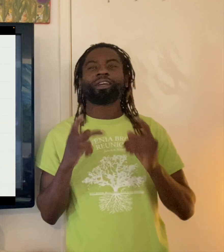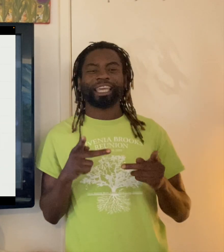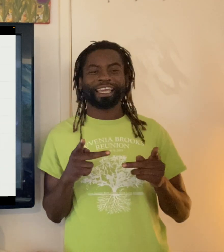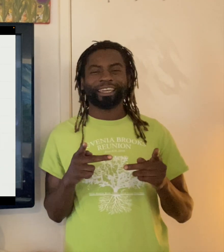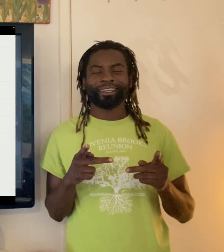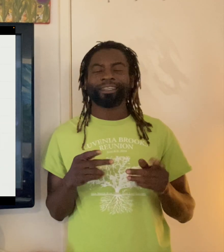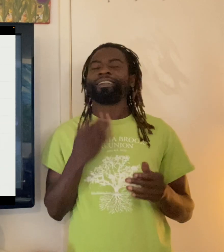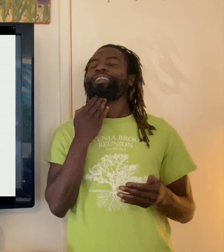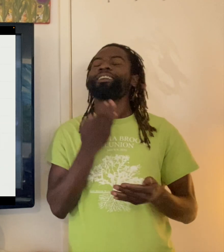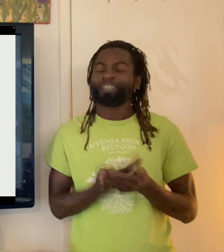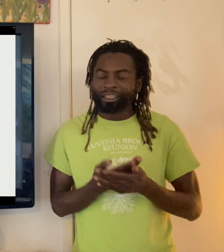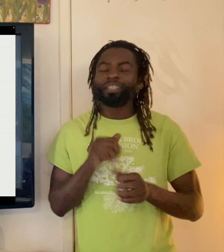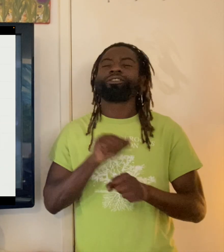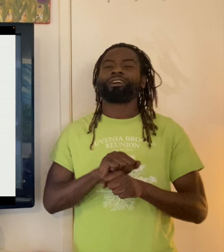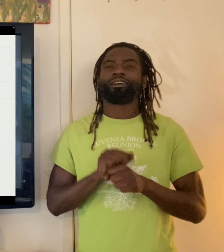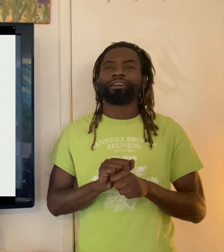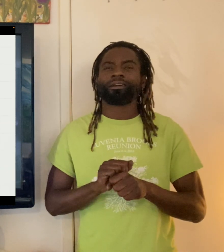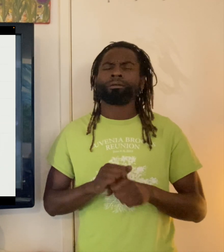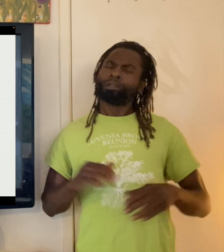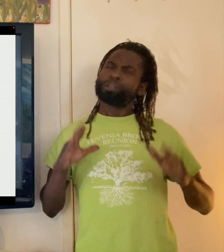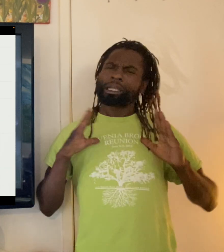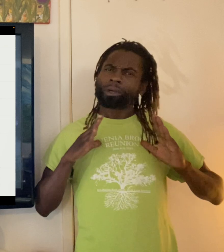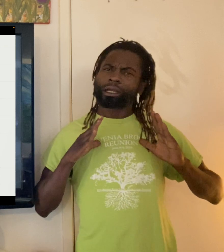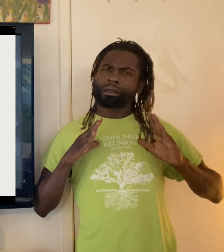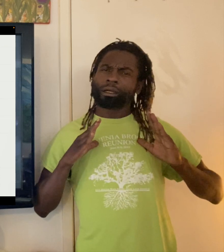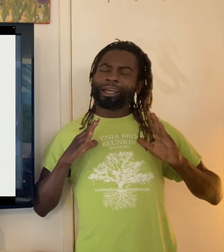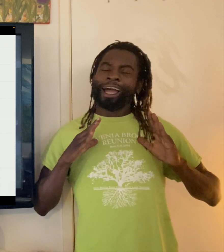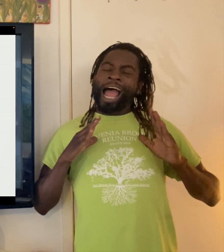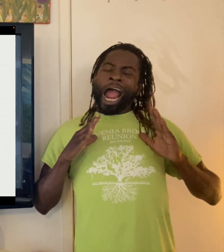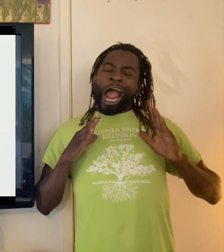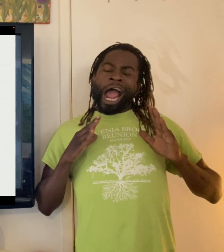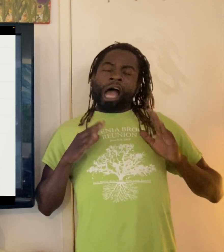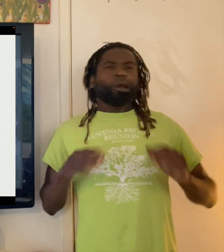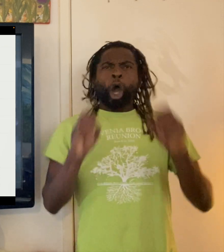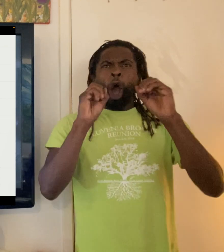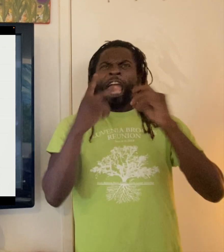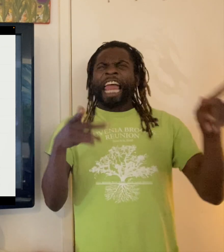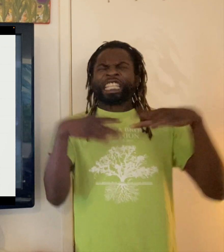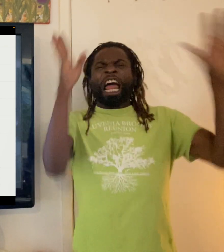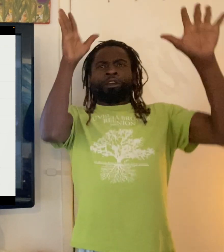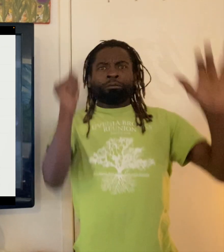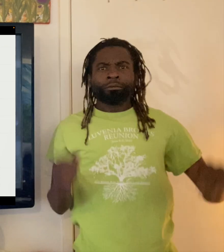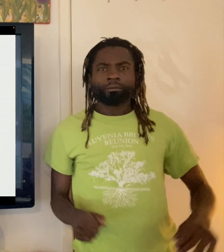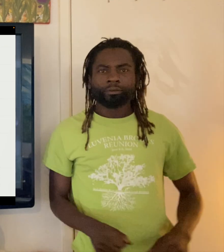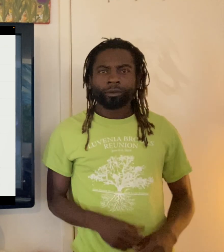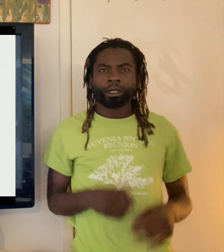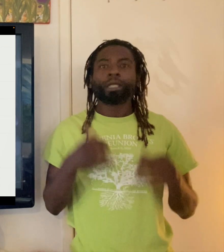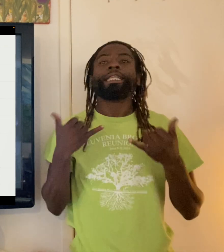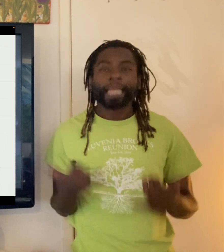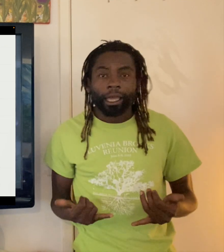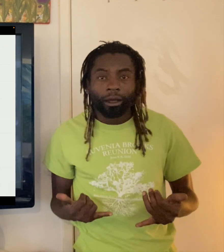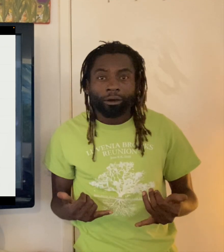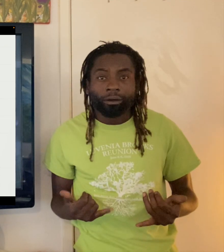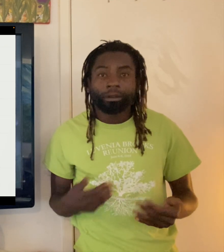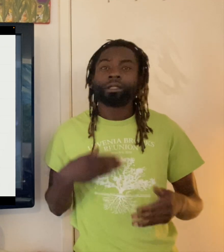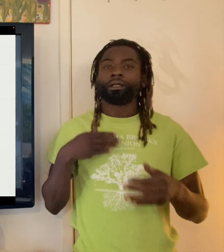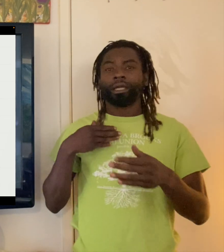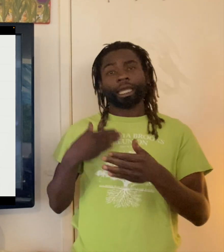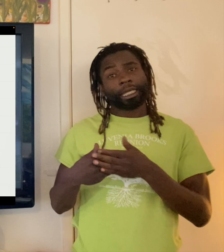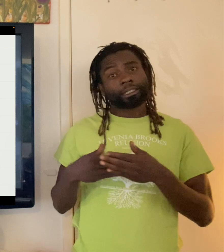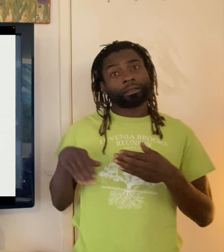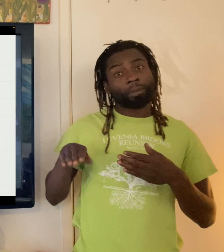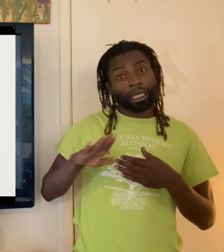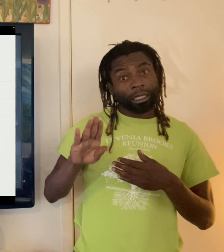did such a good job. Let's take a quick break. Okay, that's enough. Now, let us do some